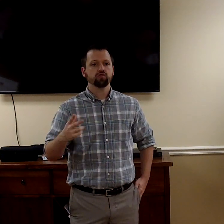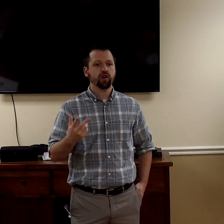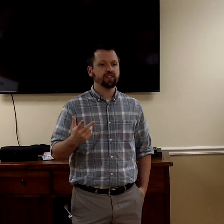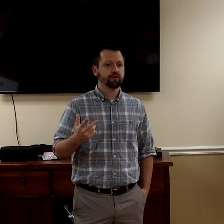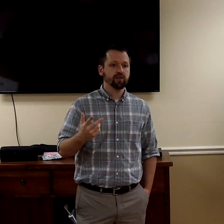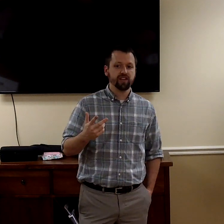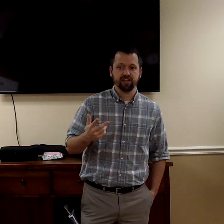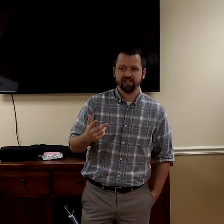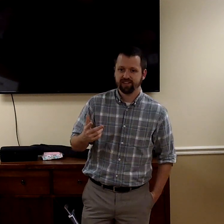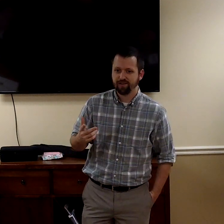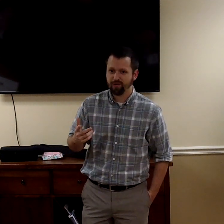23.